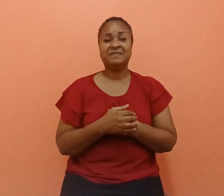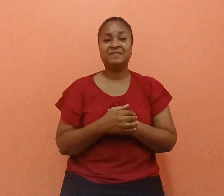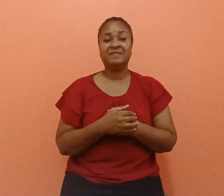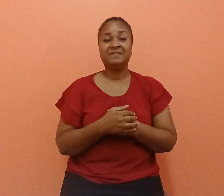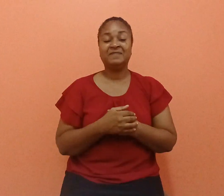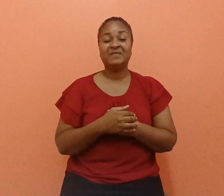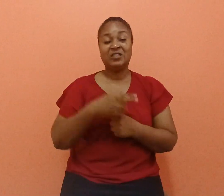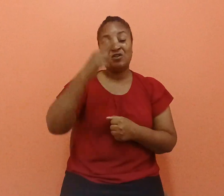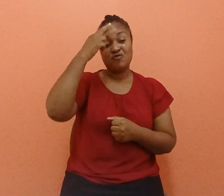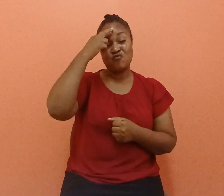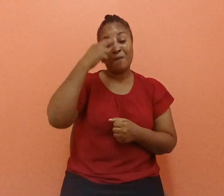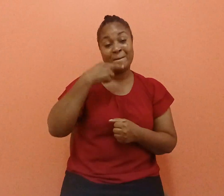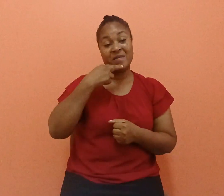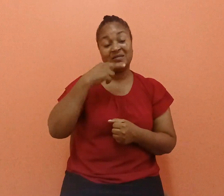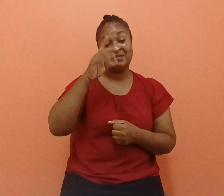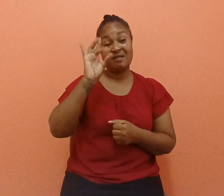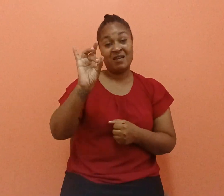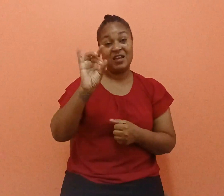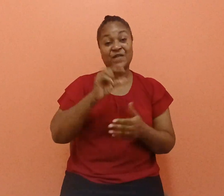Romans 8, verse 39.